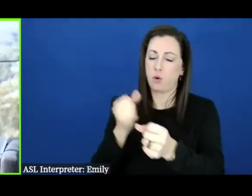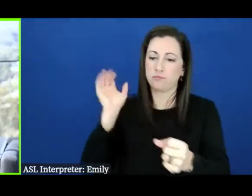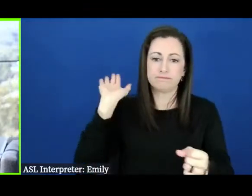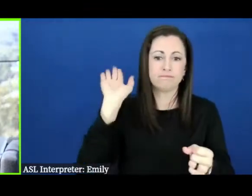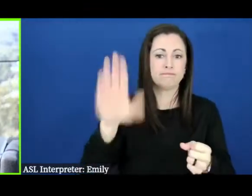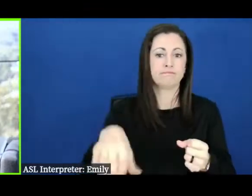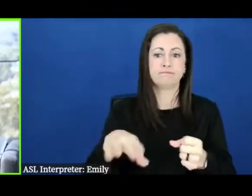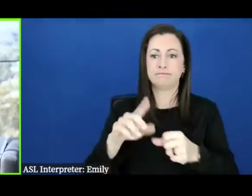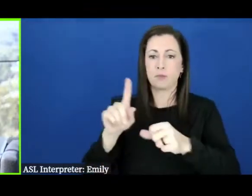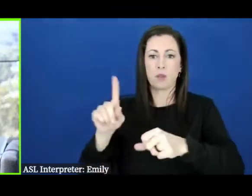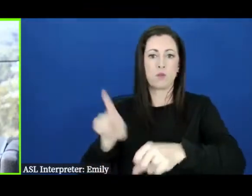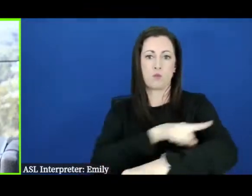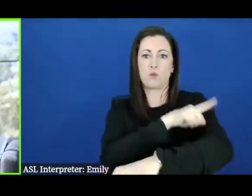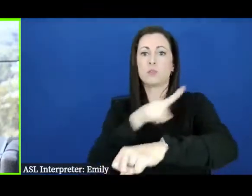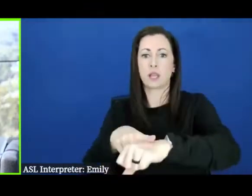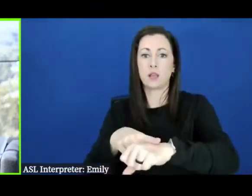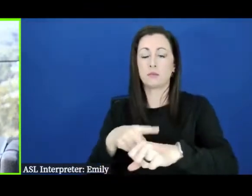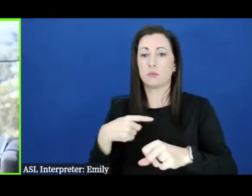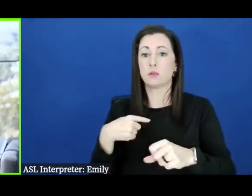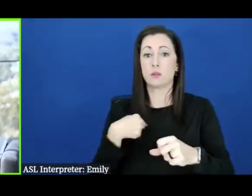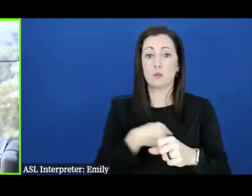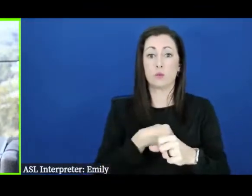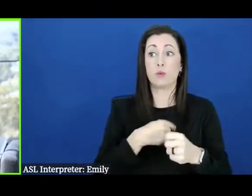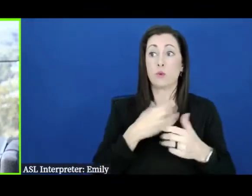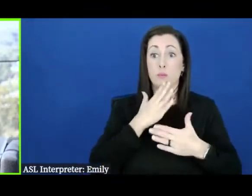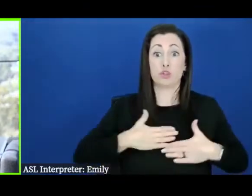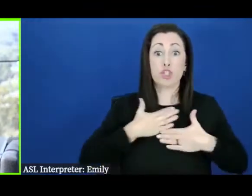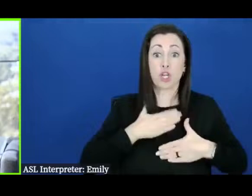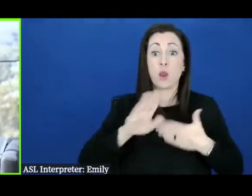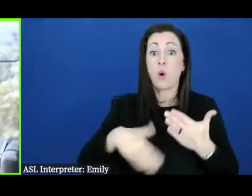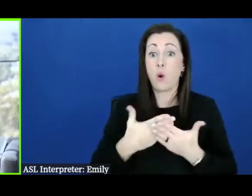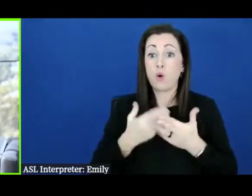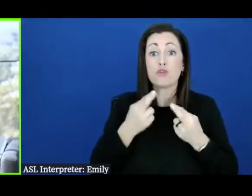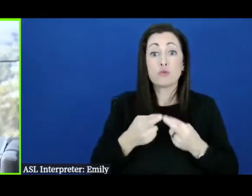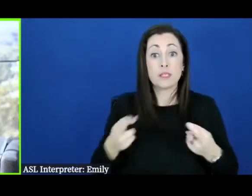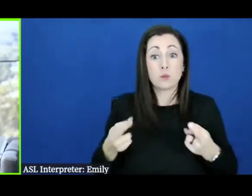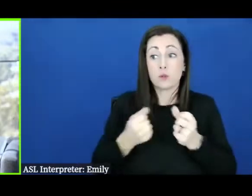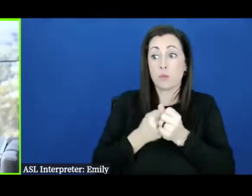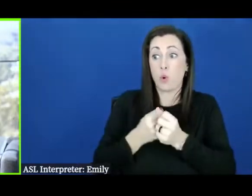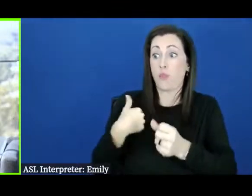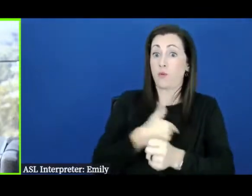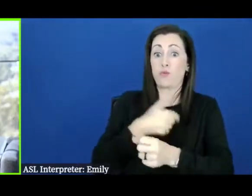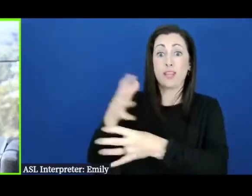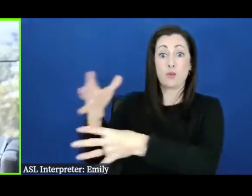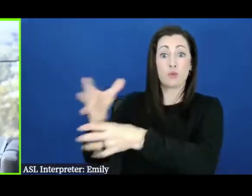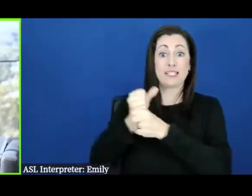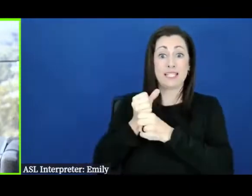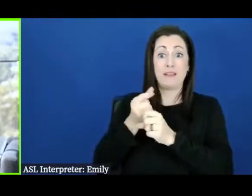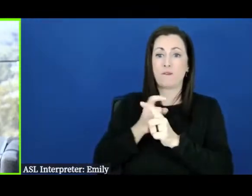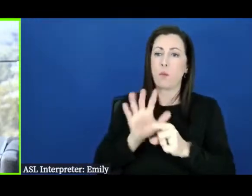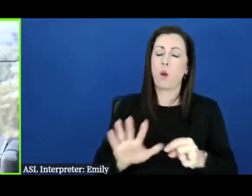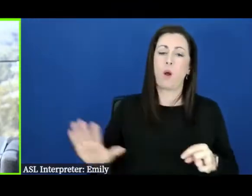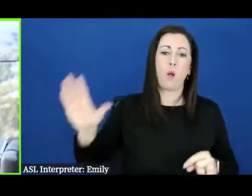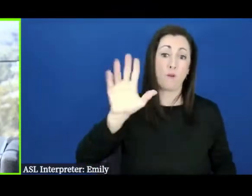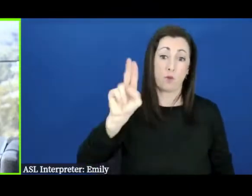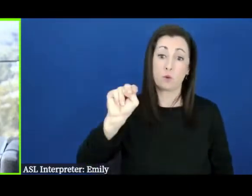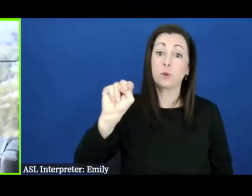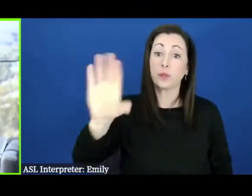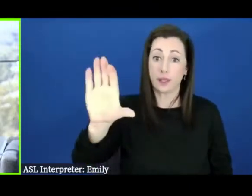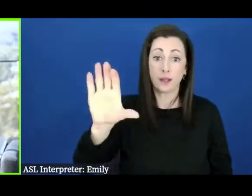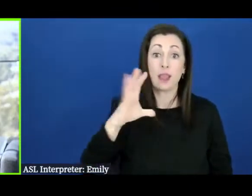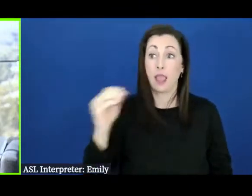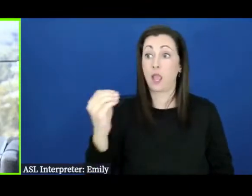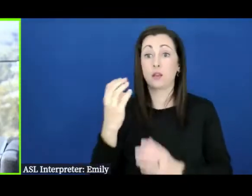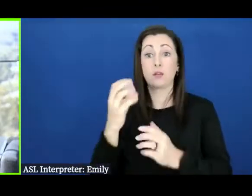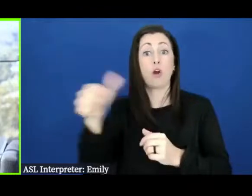support and resources that we have received from all over North Carolina and out of state.